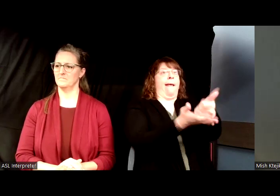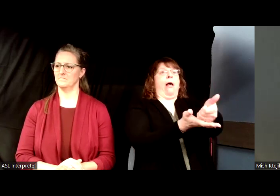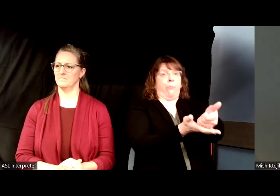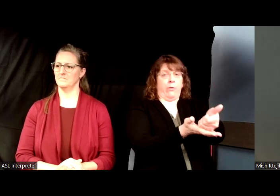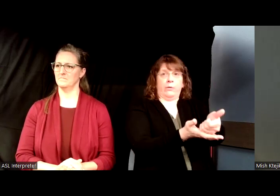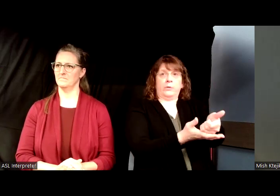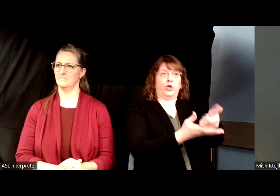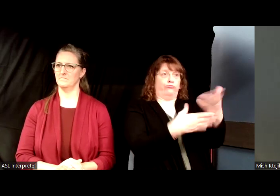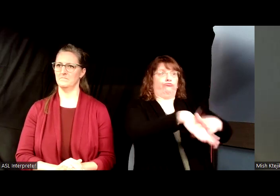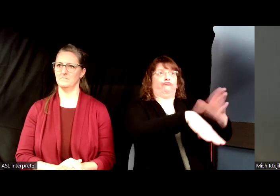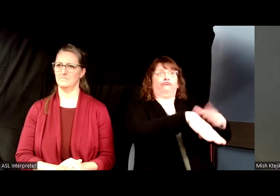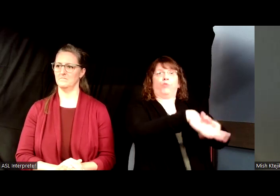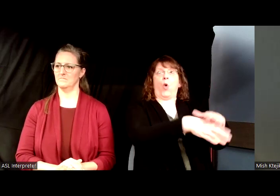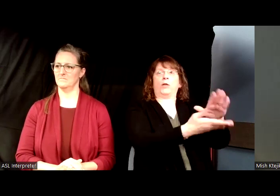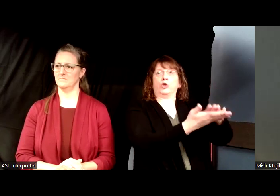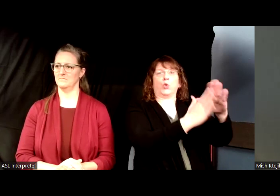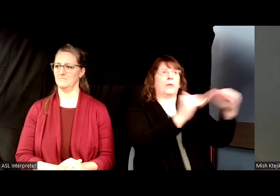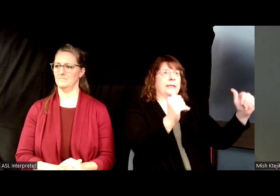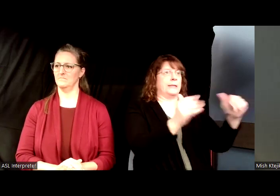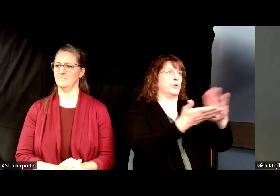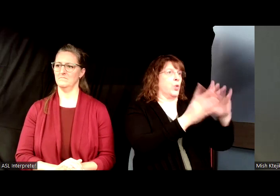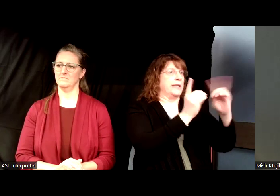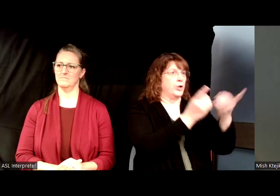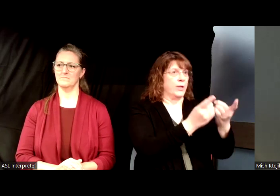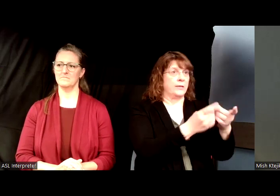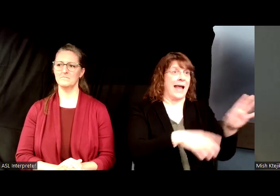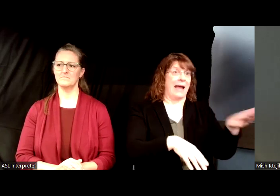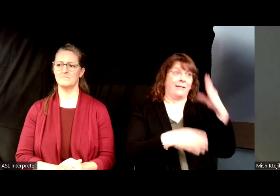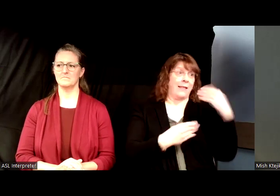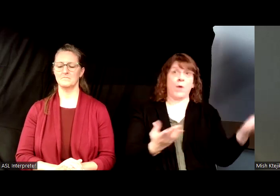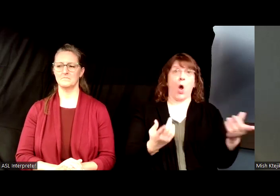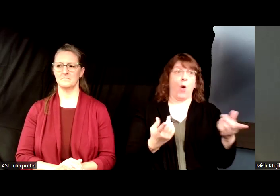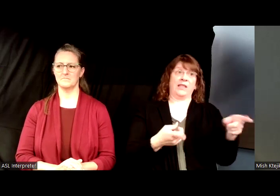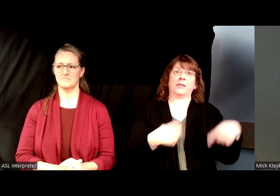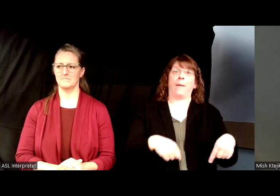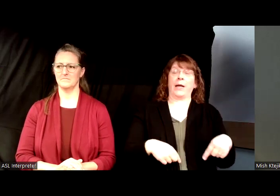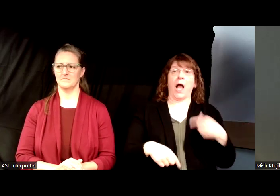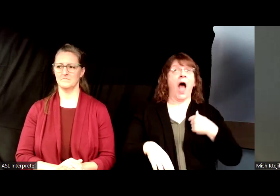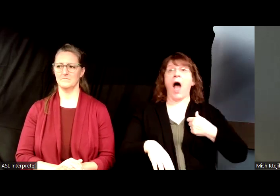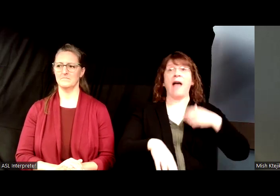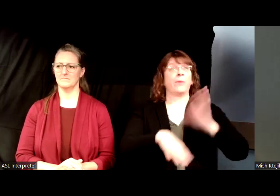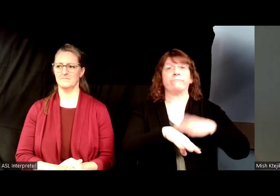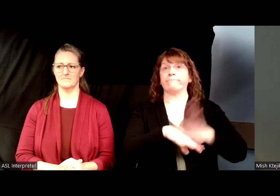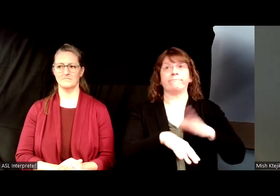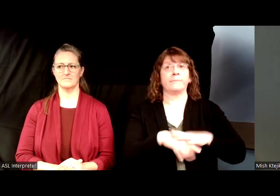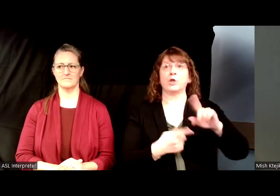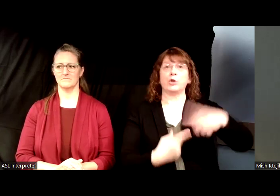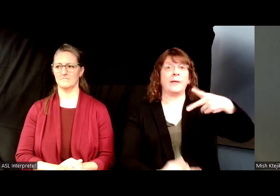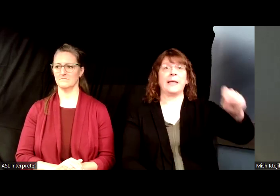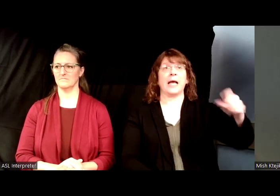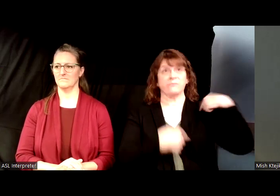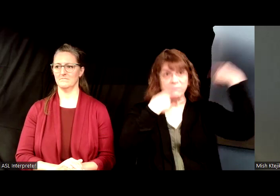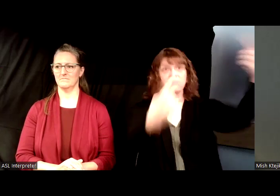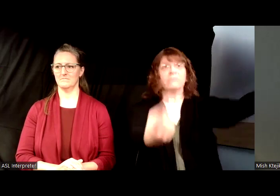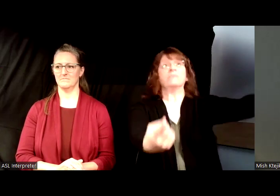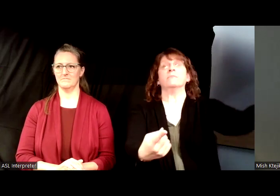and so I don't know how HLO can help with that, kind of warn the educational system, hey, there's a big change coming down the